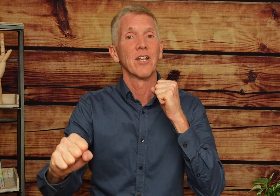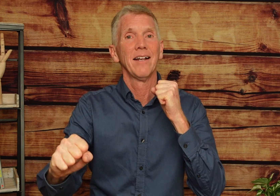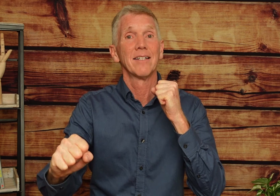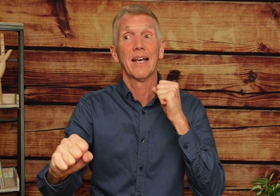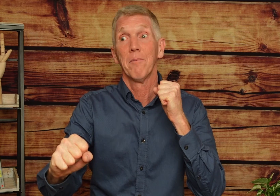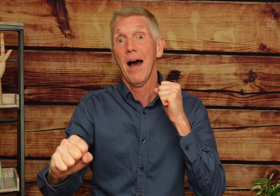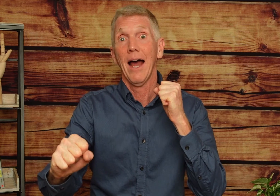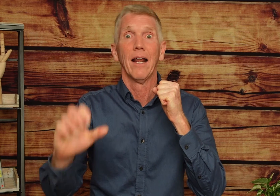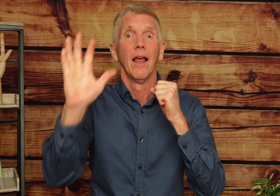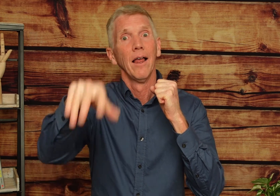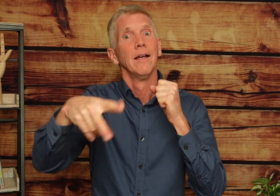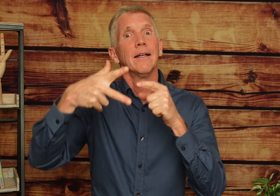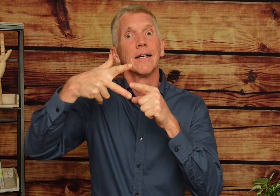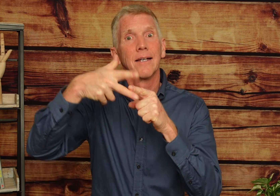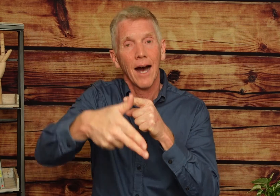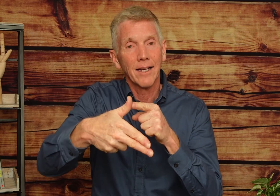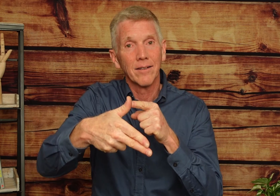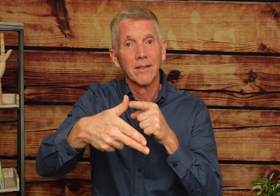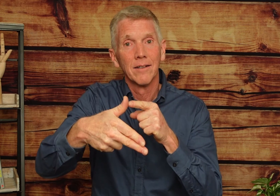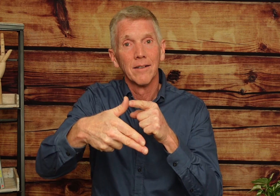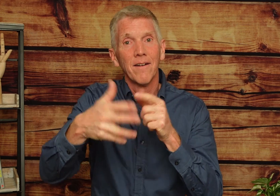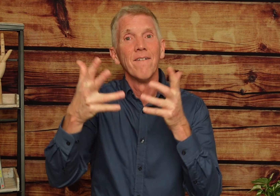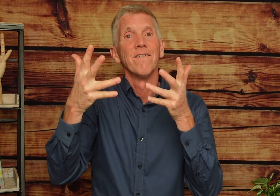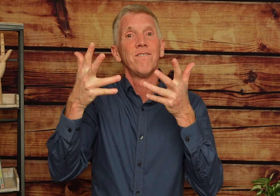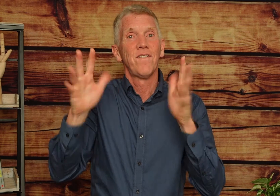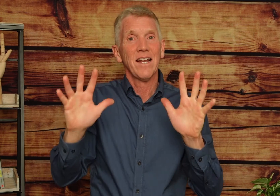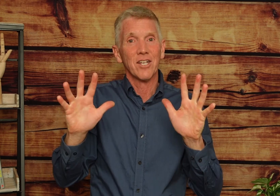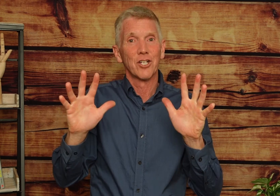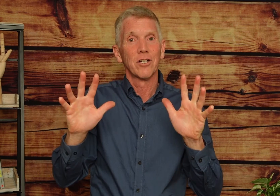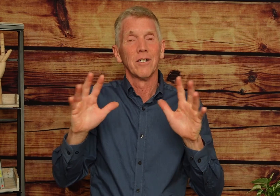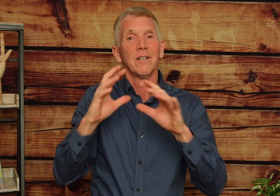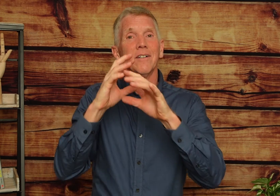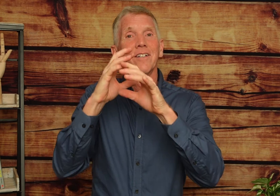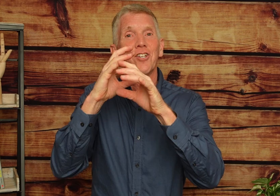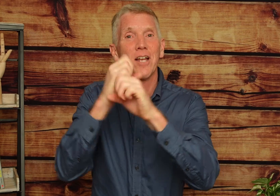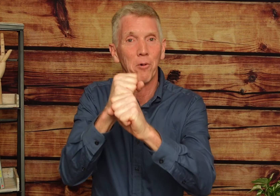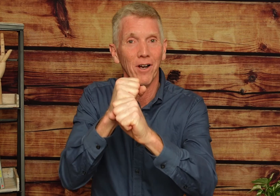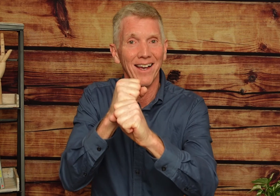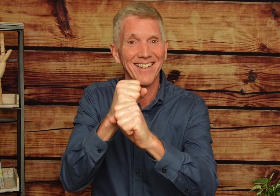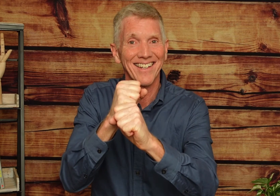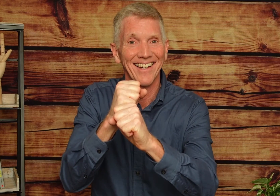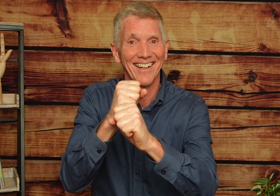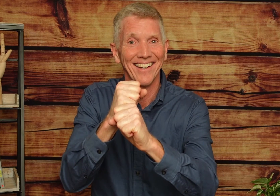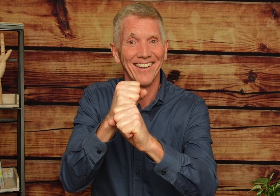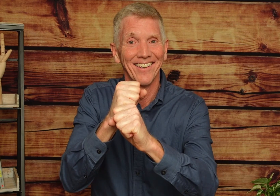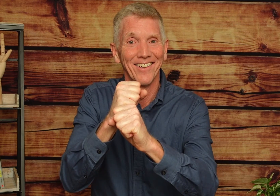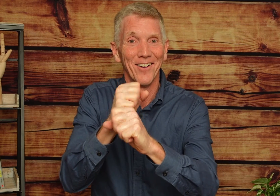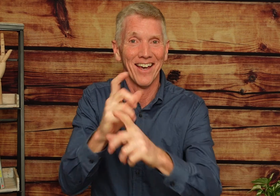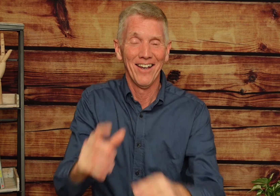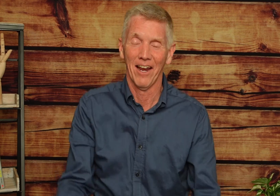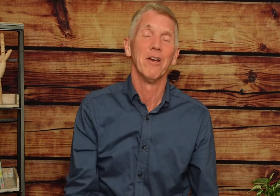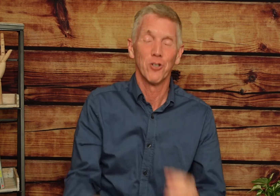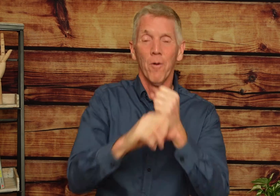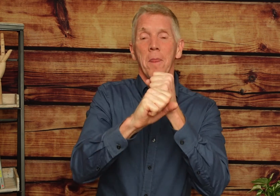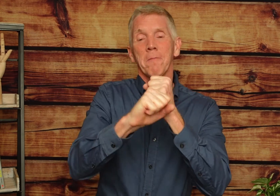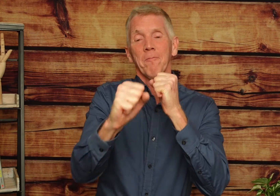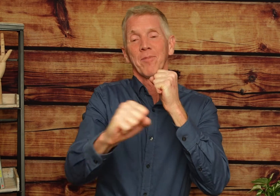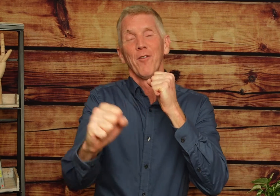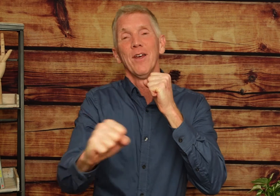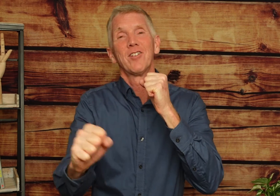say, come on, cut it, finish, summarize. Okay? Anyway, so this is